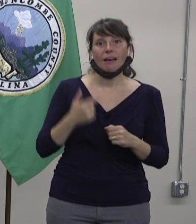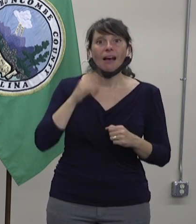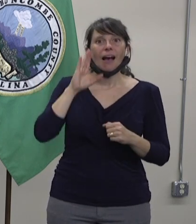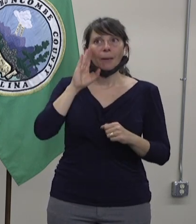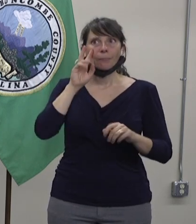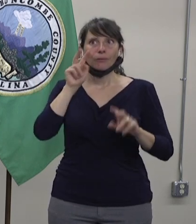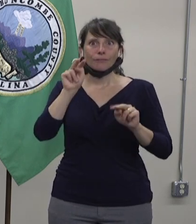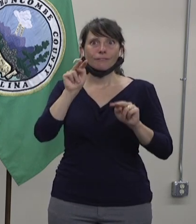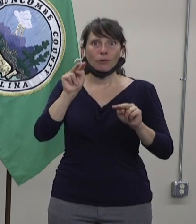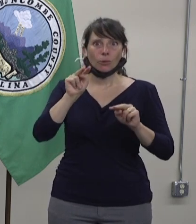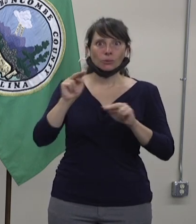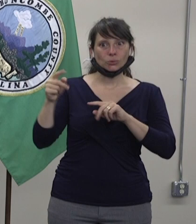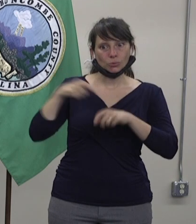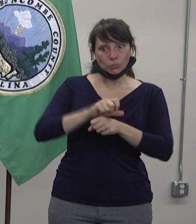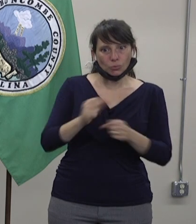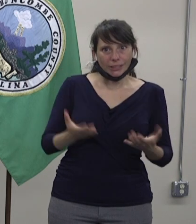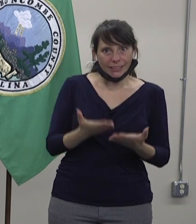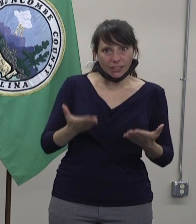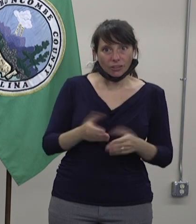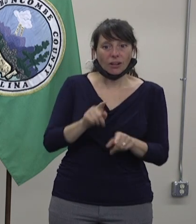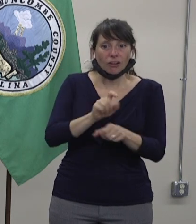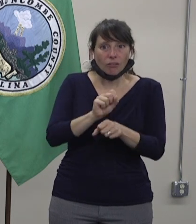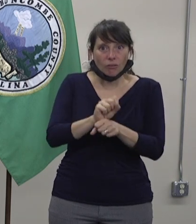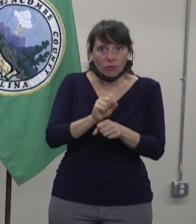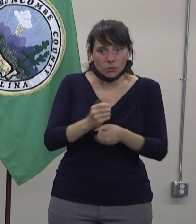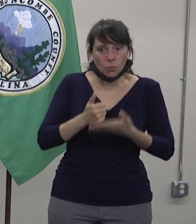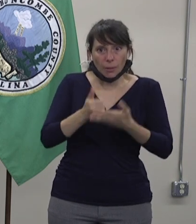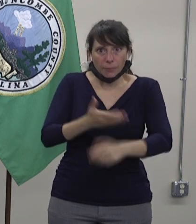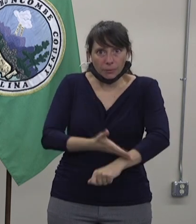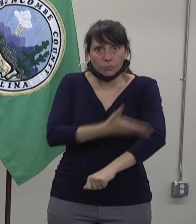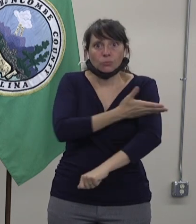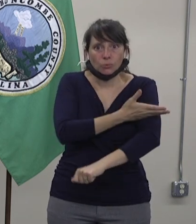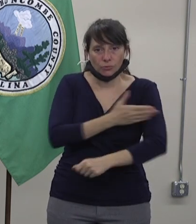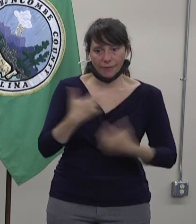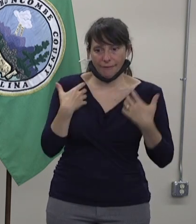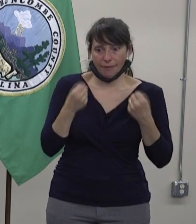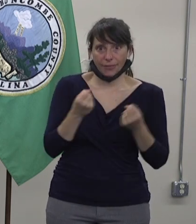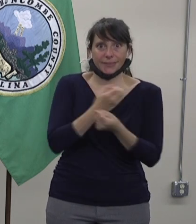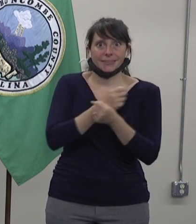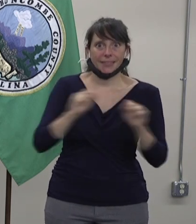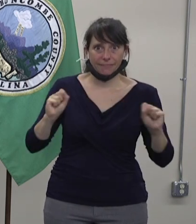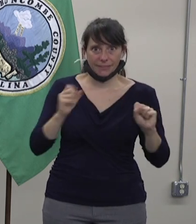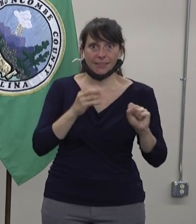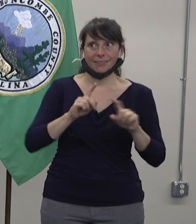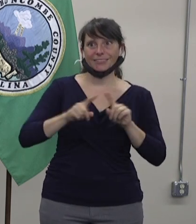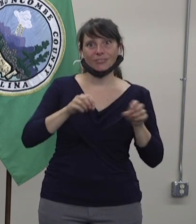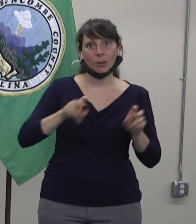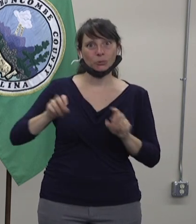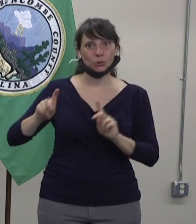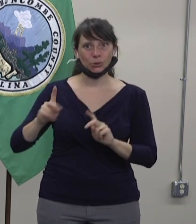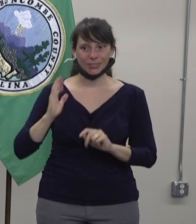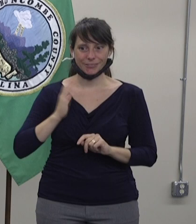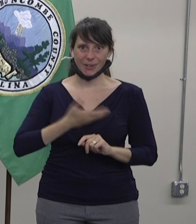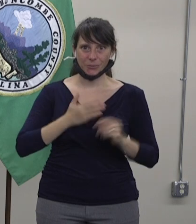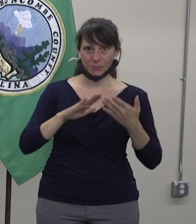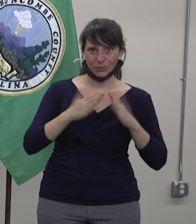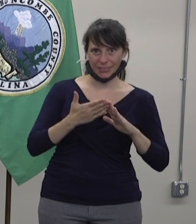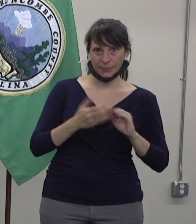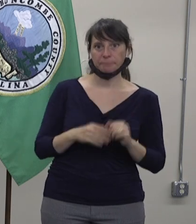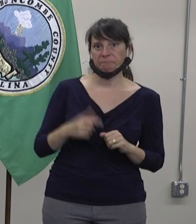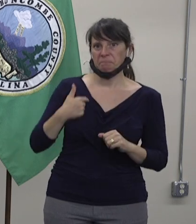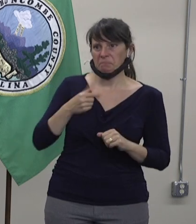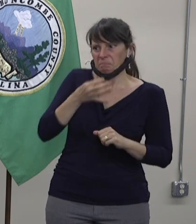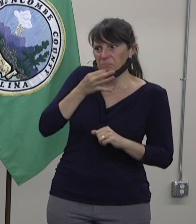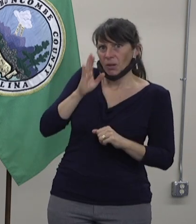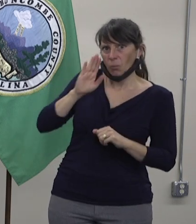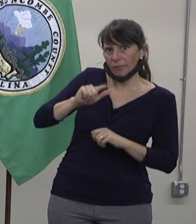I also look forward to advancing health, safety, and opportunity in our communities. Before I turn it over to Dr. Jennifer